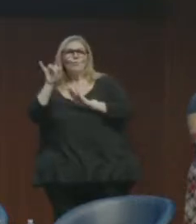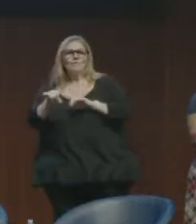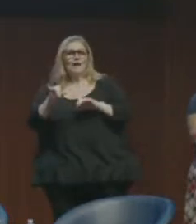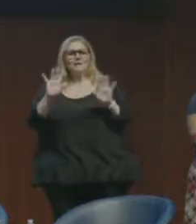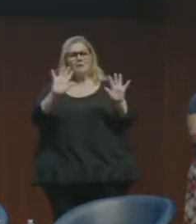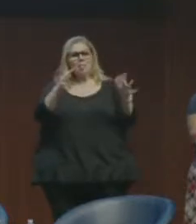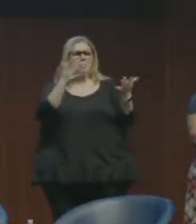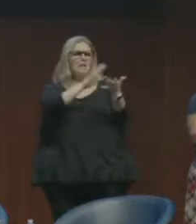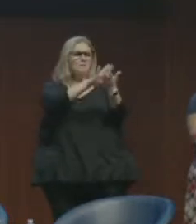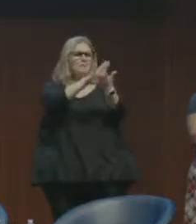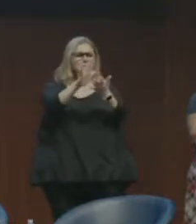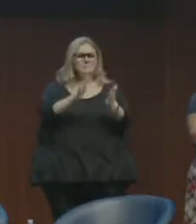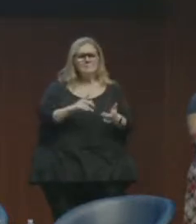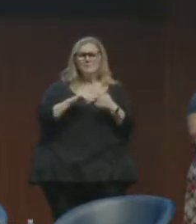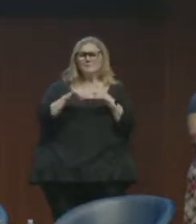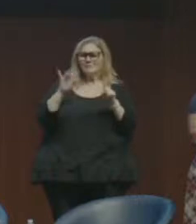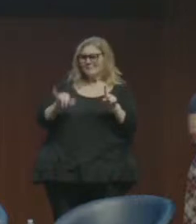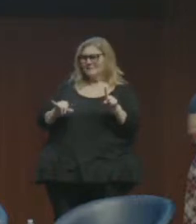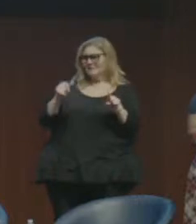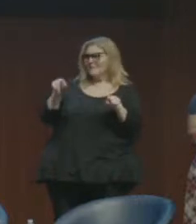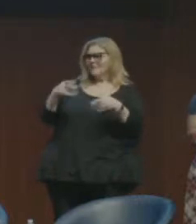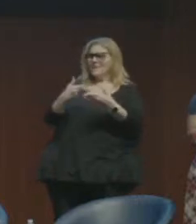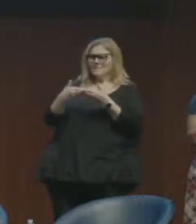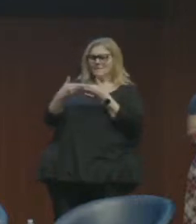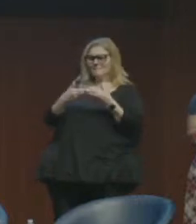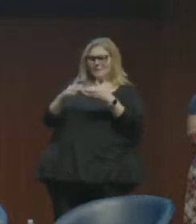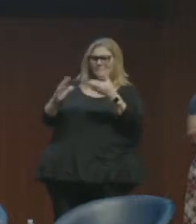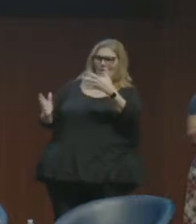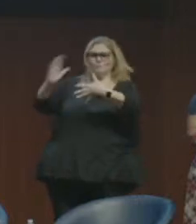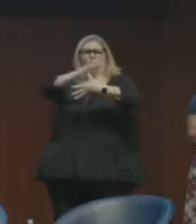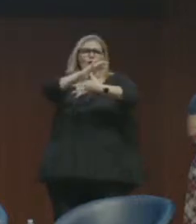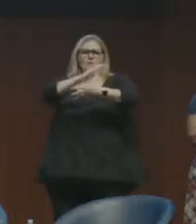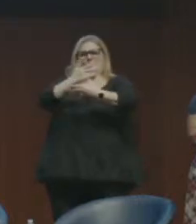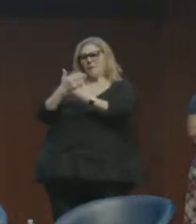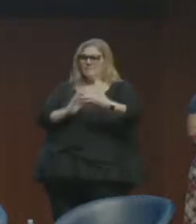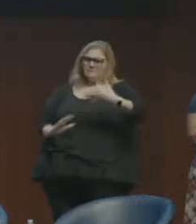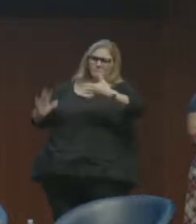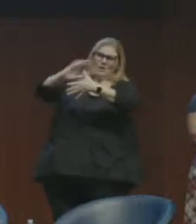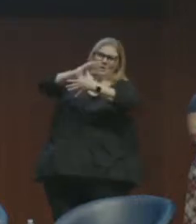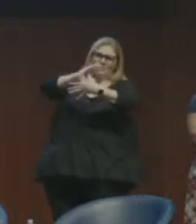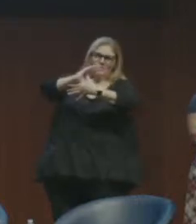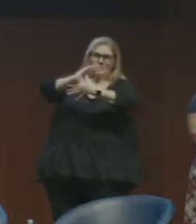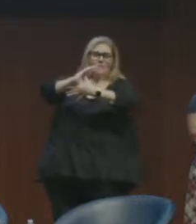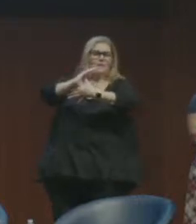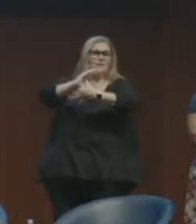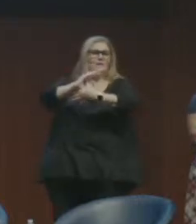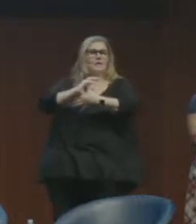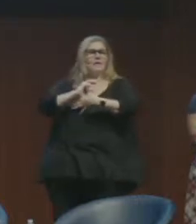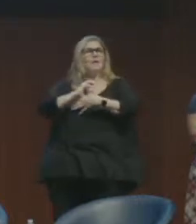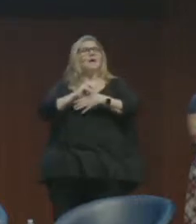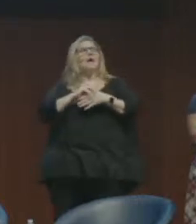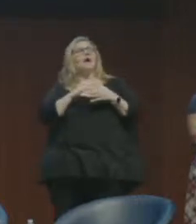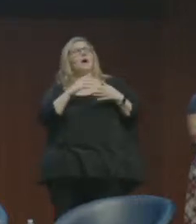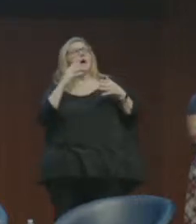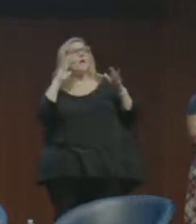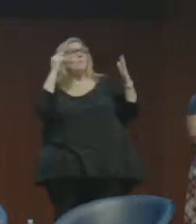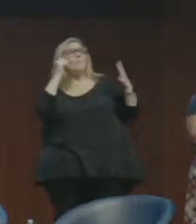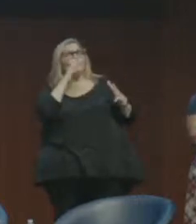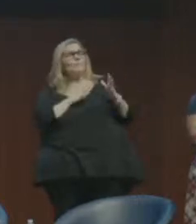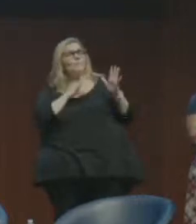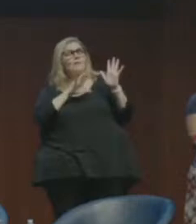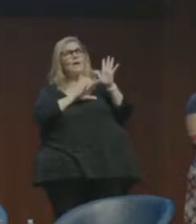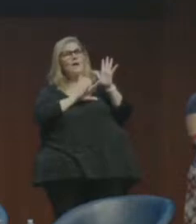keeping, walk dog, let baby be first priority. Madam List, grow, glow,